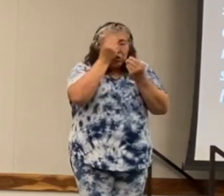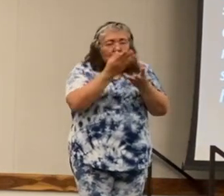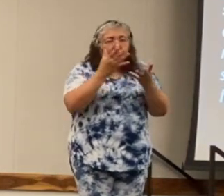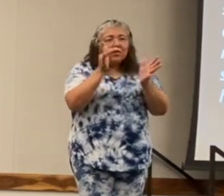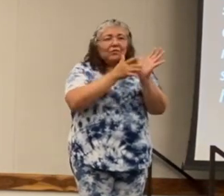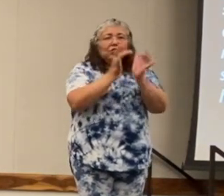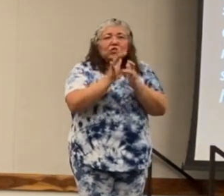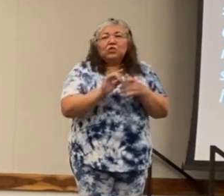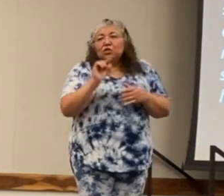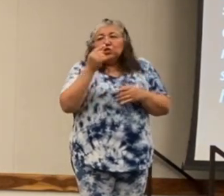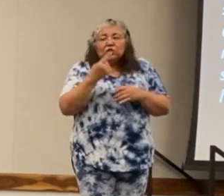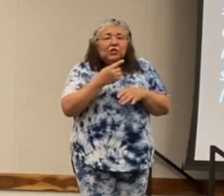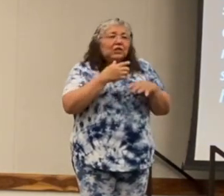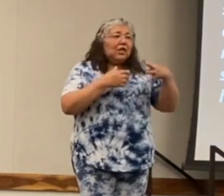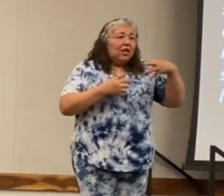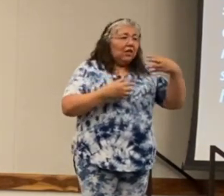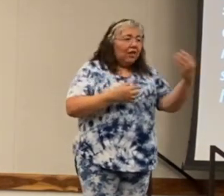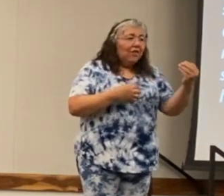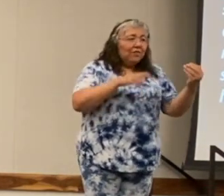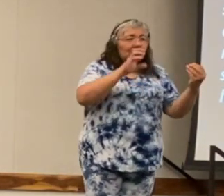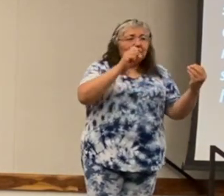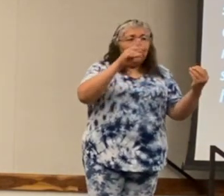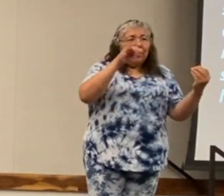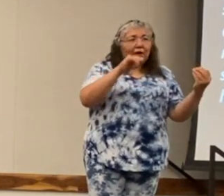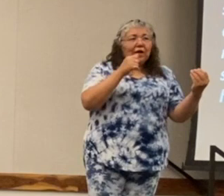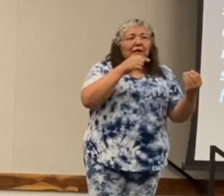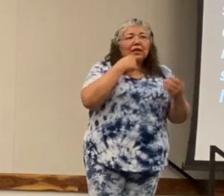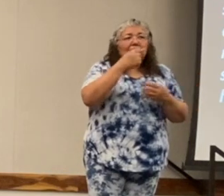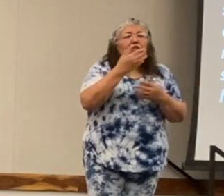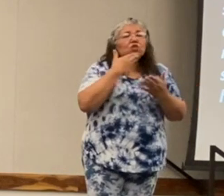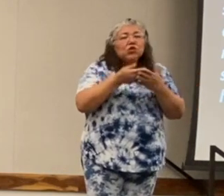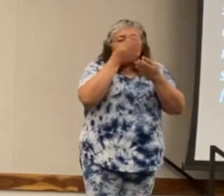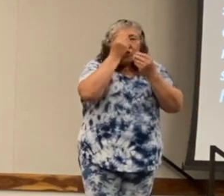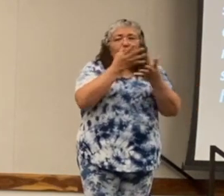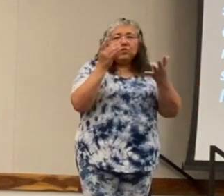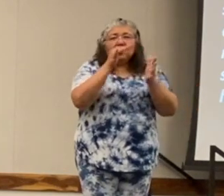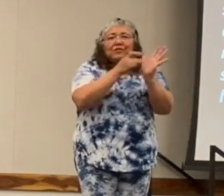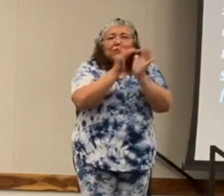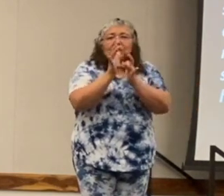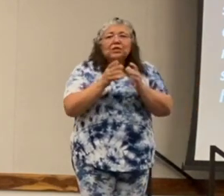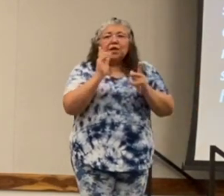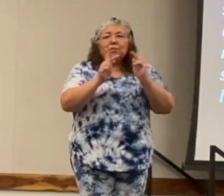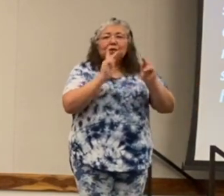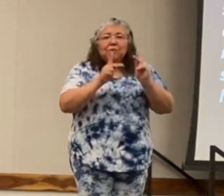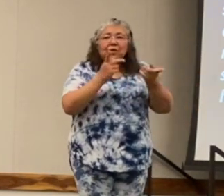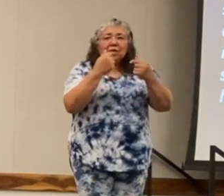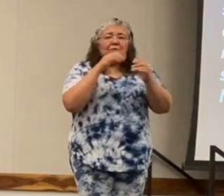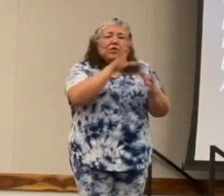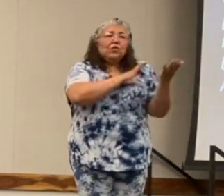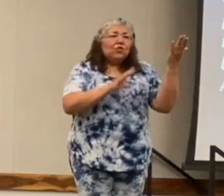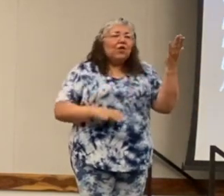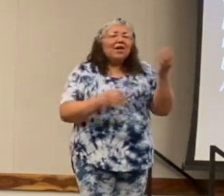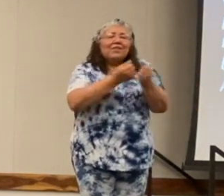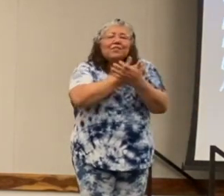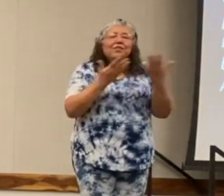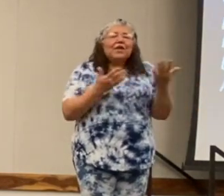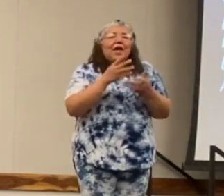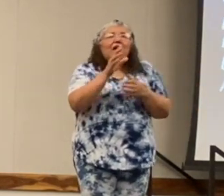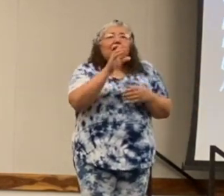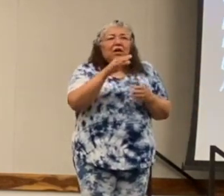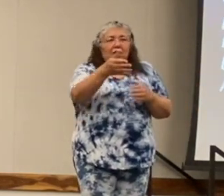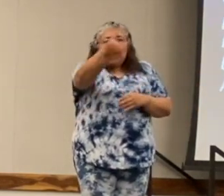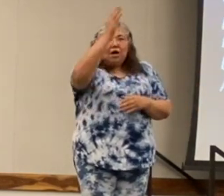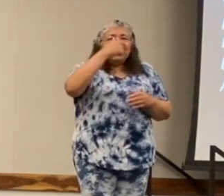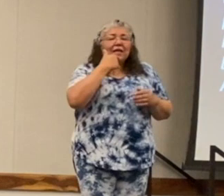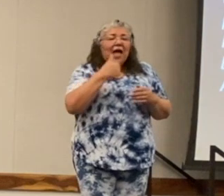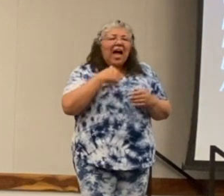He just left Samaria telling the good news of Jesus, the gospel of Christ. People coming to Christ and everything. And God says, I need